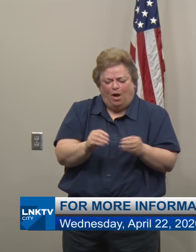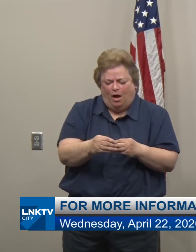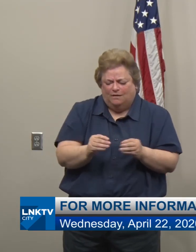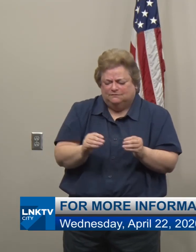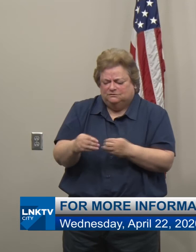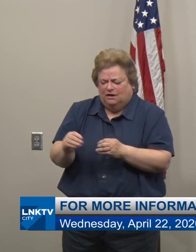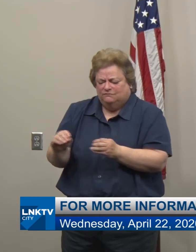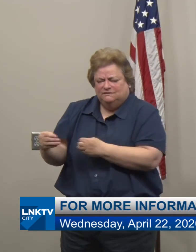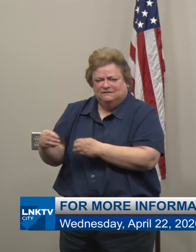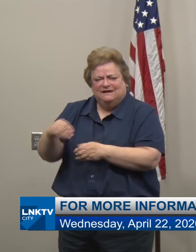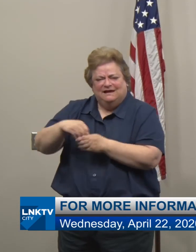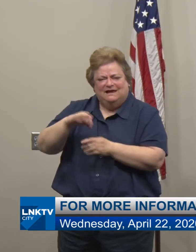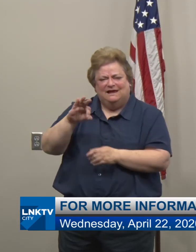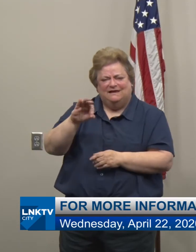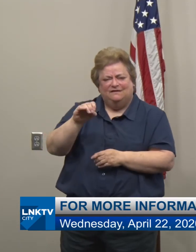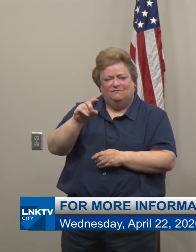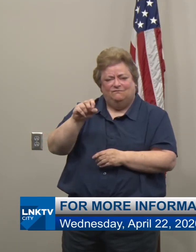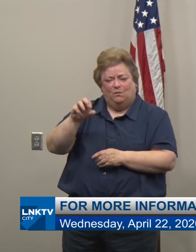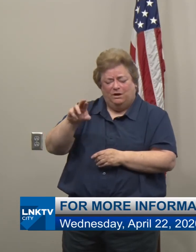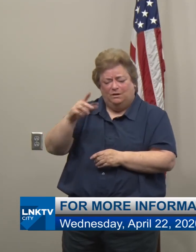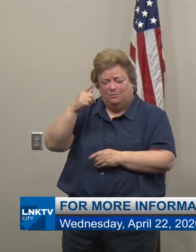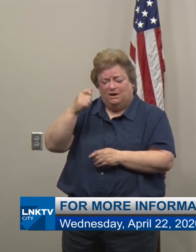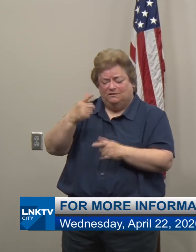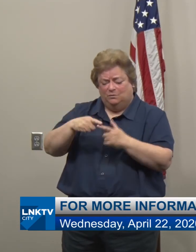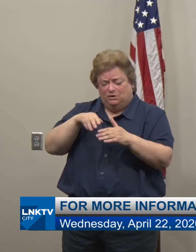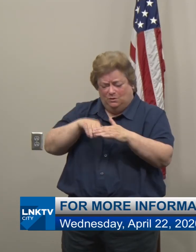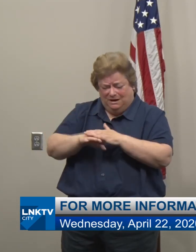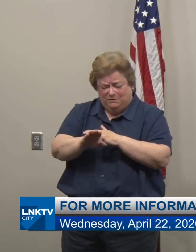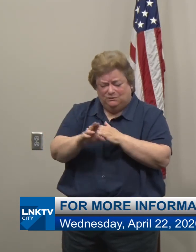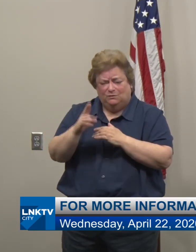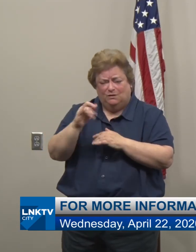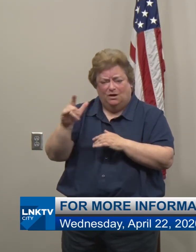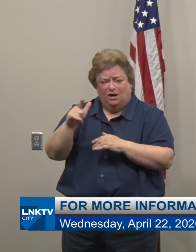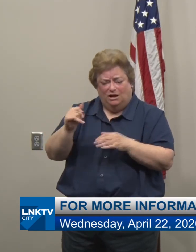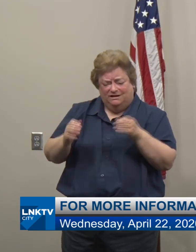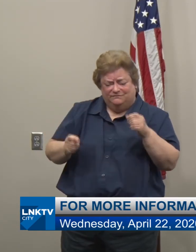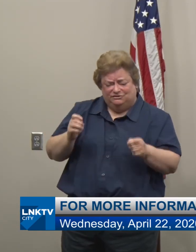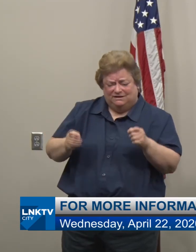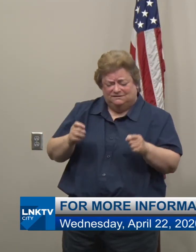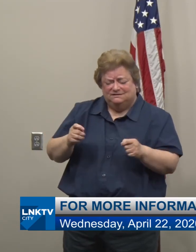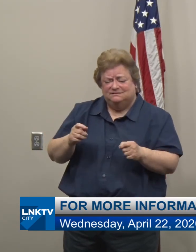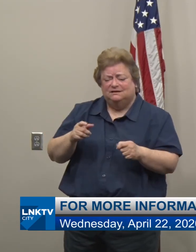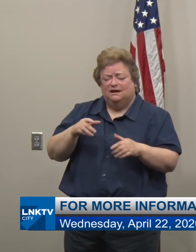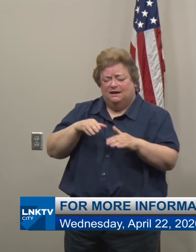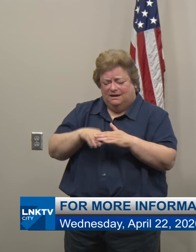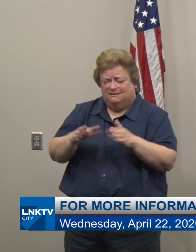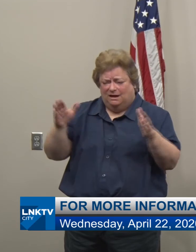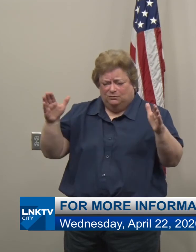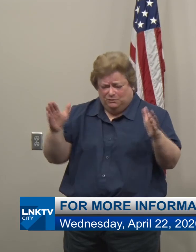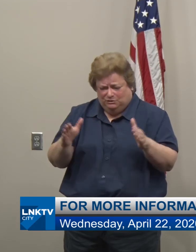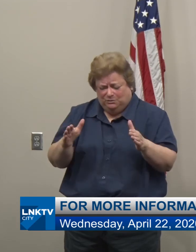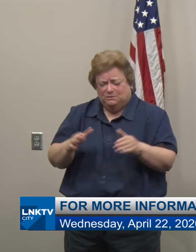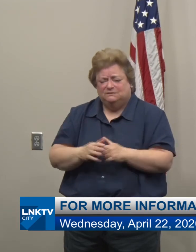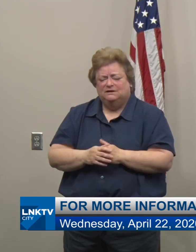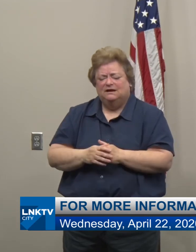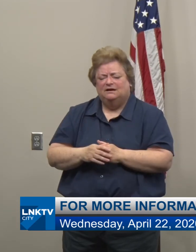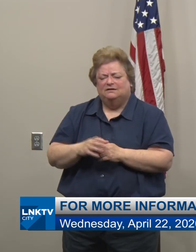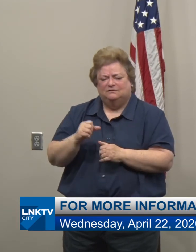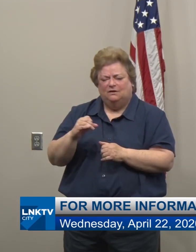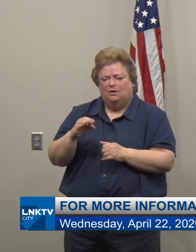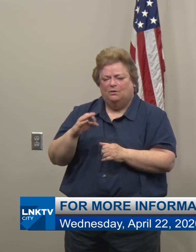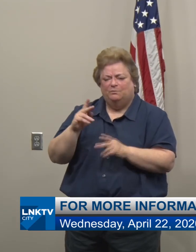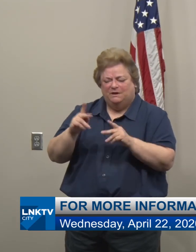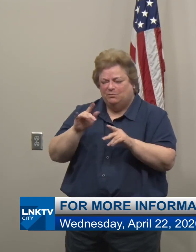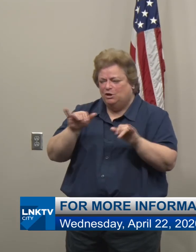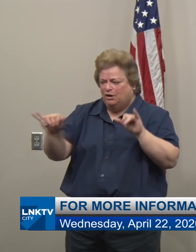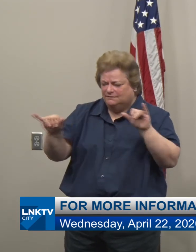within the foyer because the traffic coming into the Hall of Justice has been greatly reduced, just as it has been throughout the community because people are